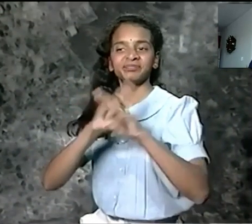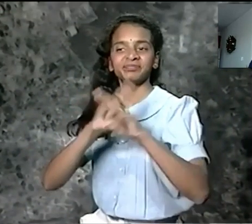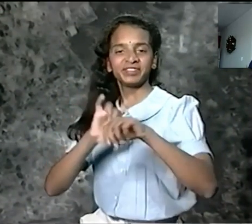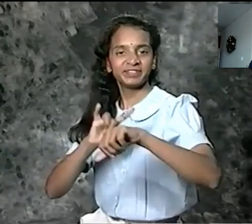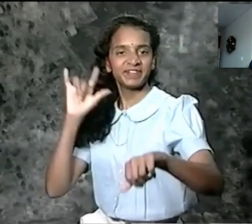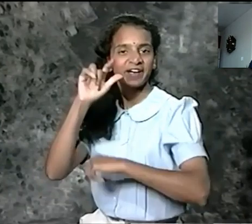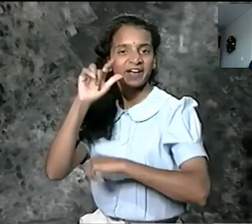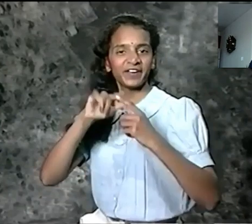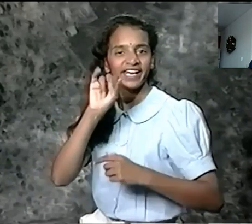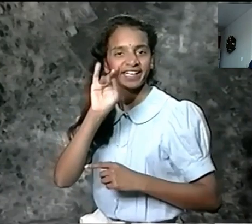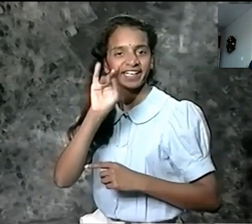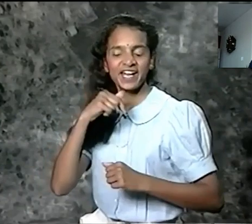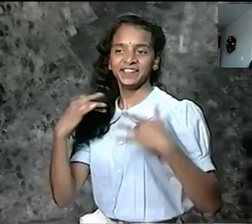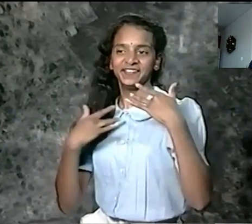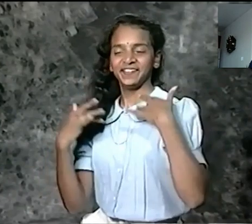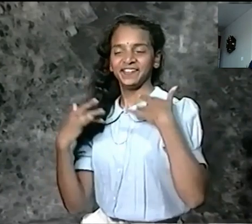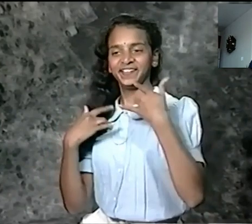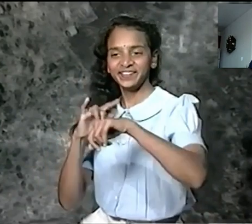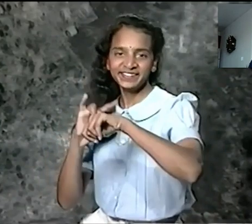In 1999, I was flying